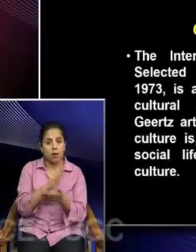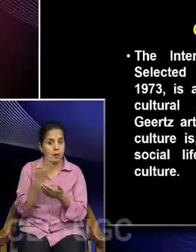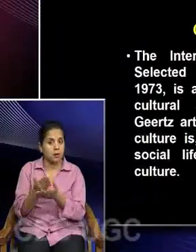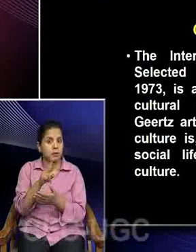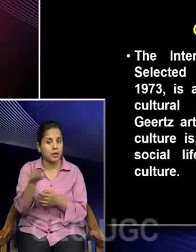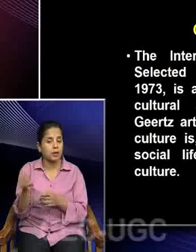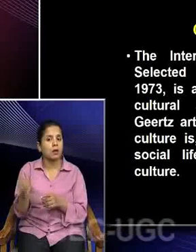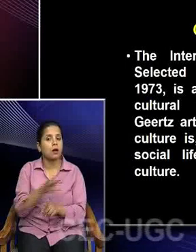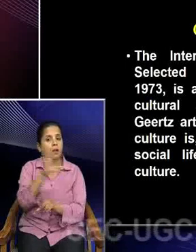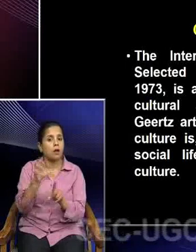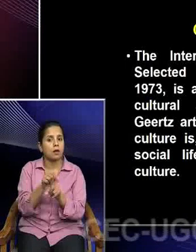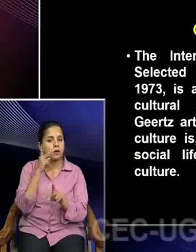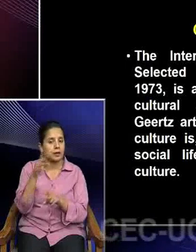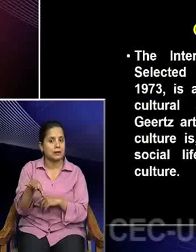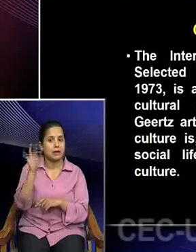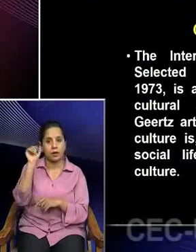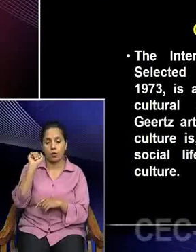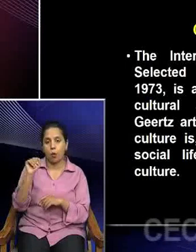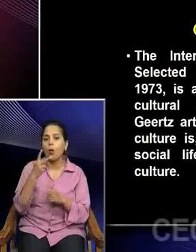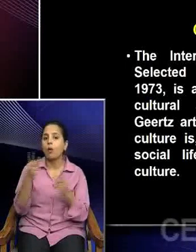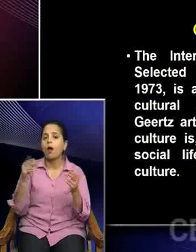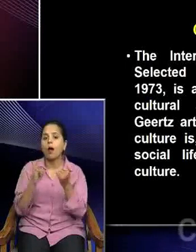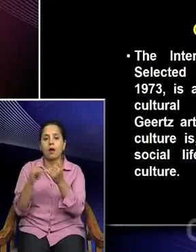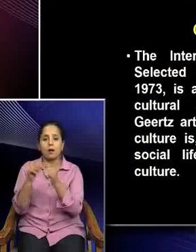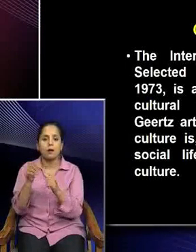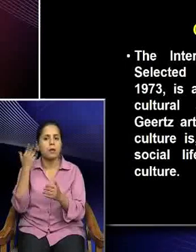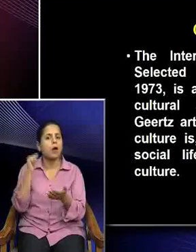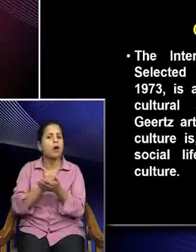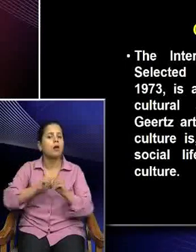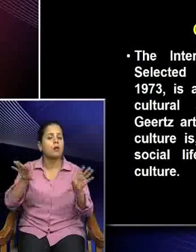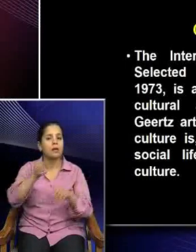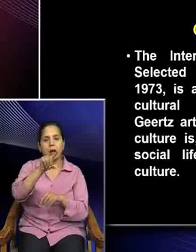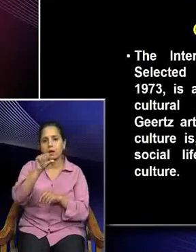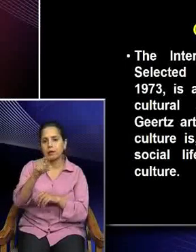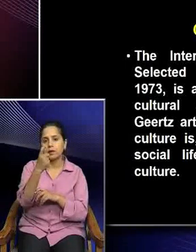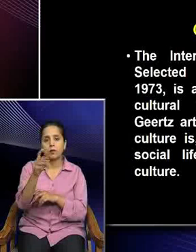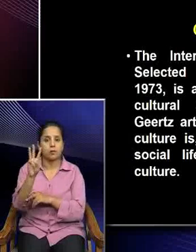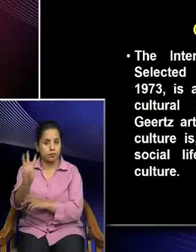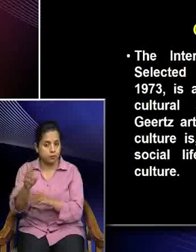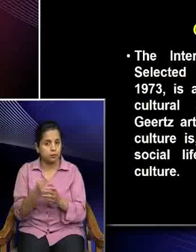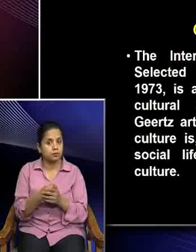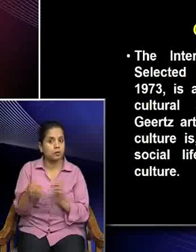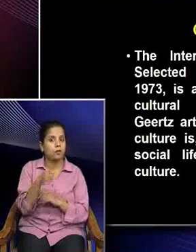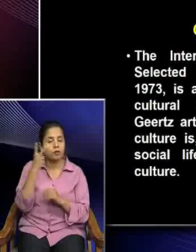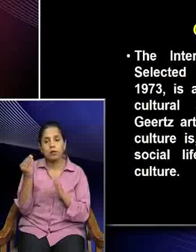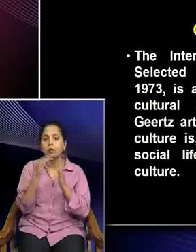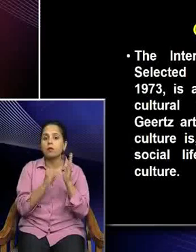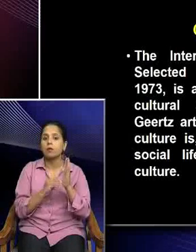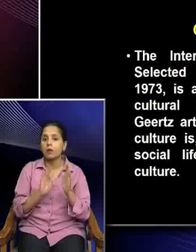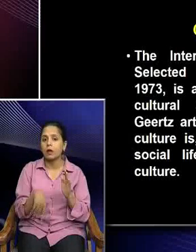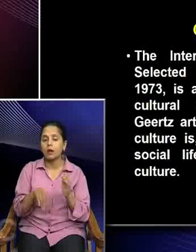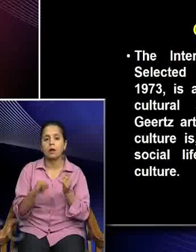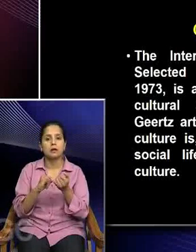Culture, selected essay, published in 1973, which is kind of considered as a